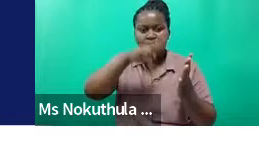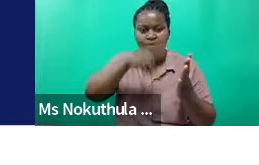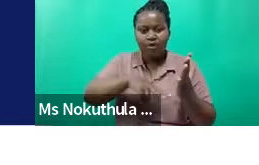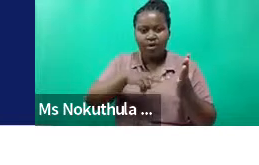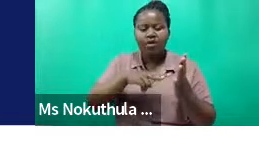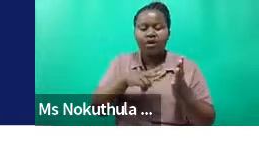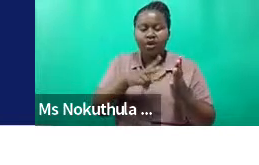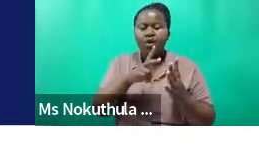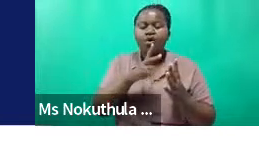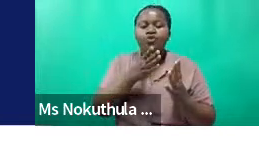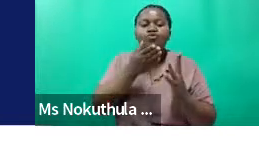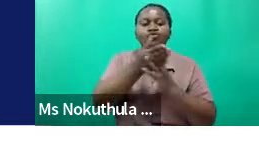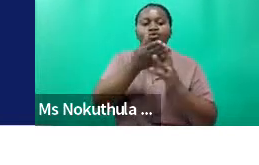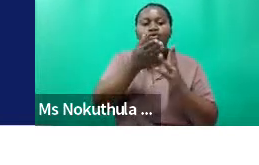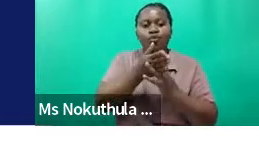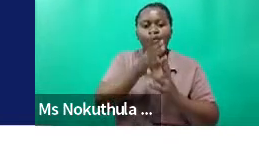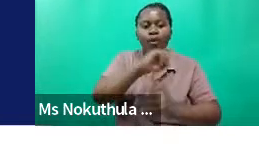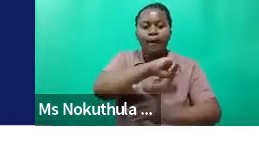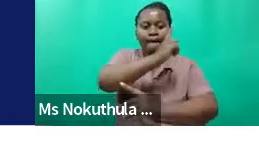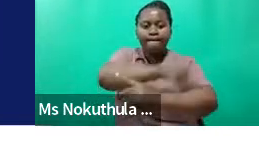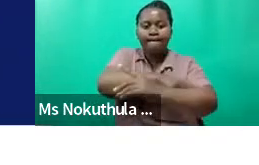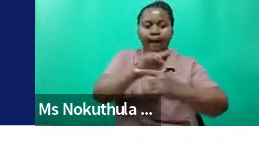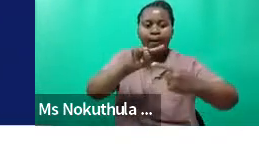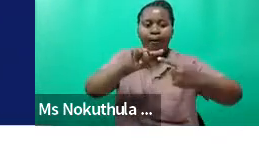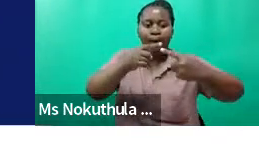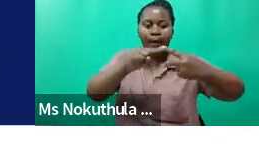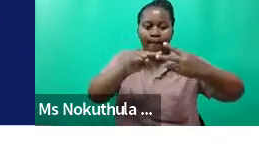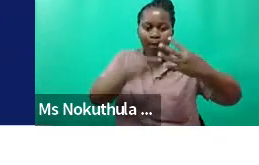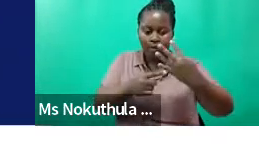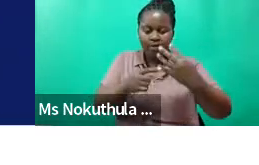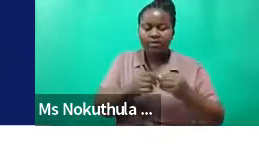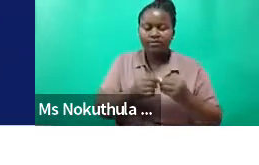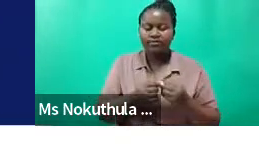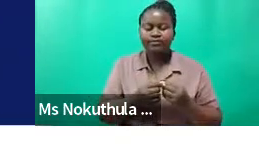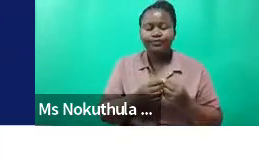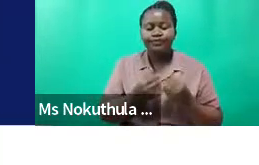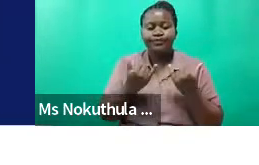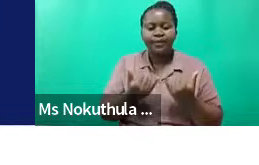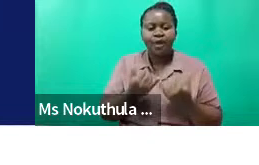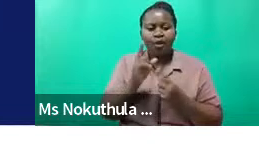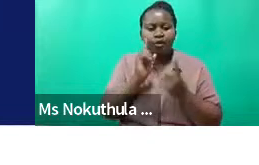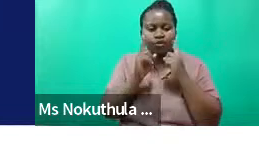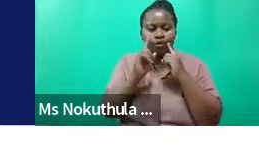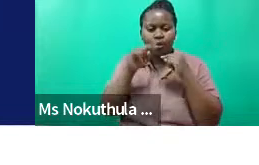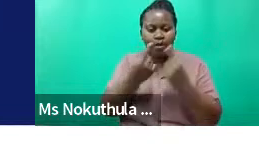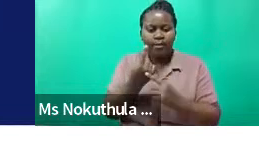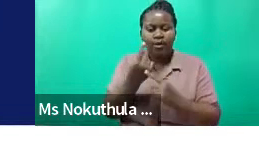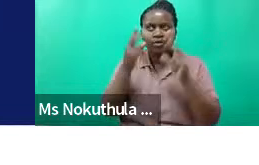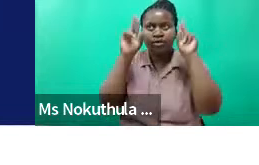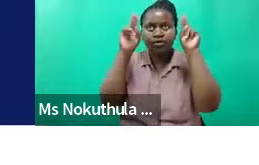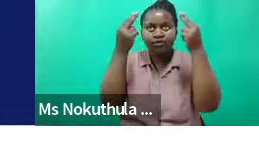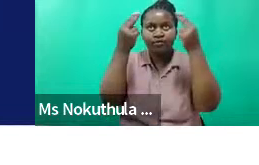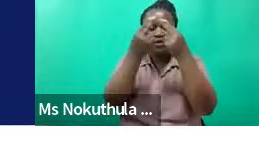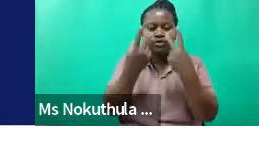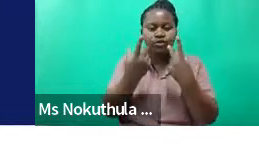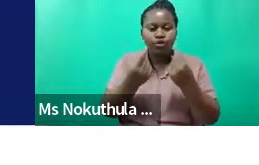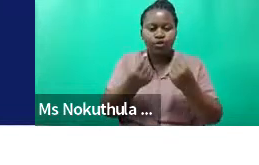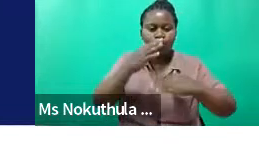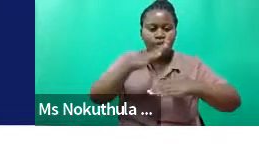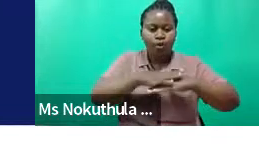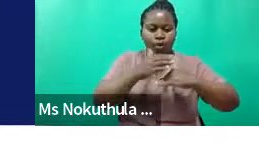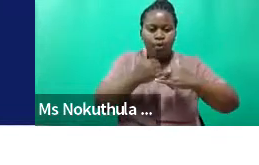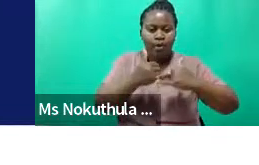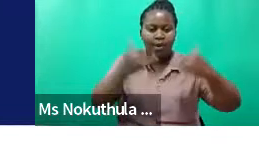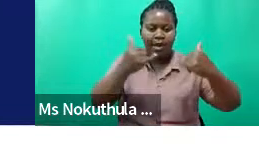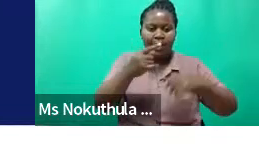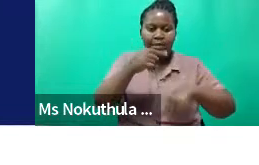PowerPoint. And so we talk about the university during the online and during the pandemic. We allowed